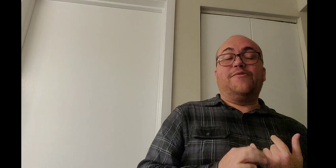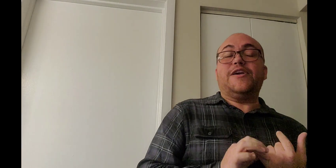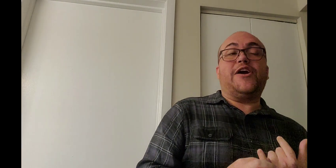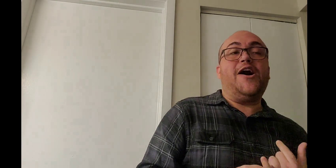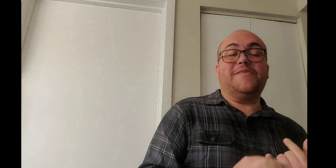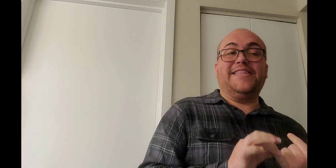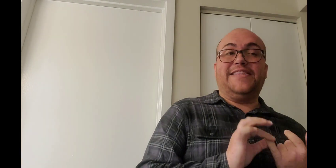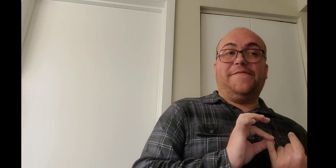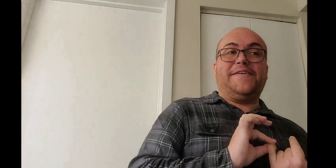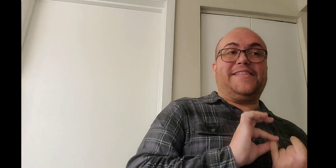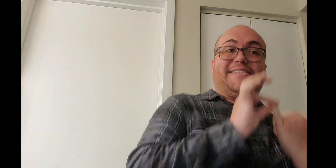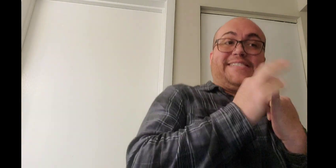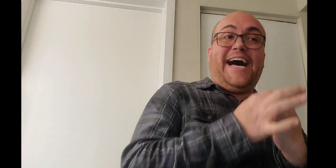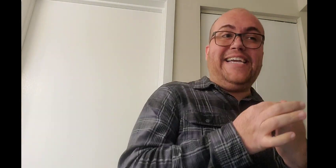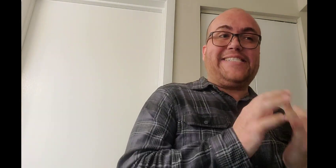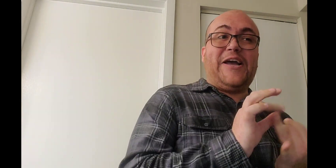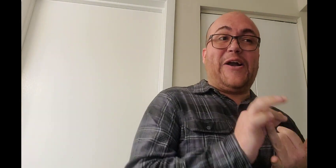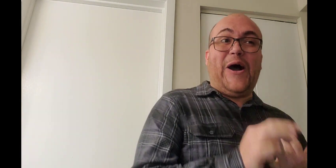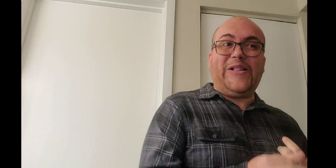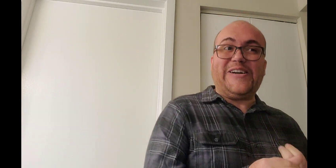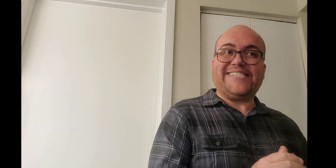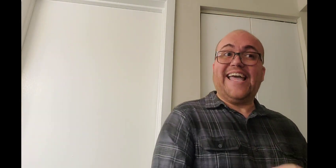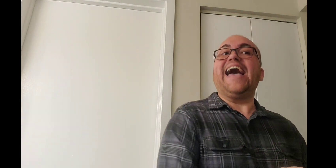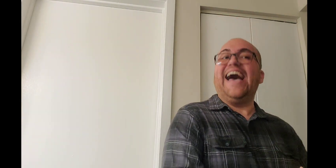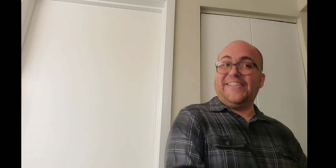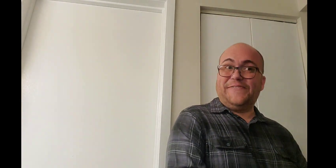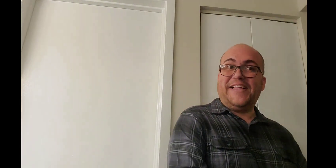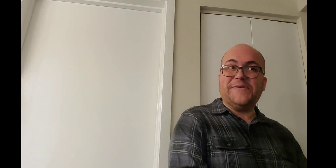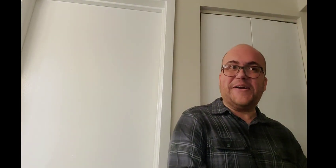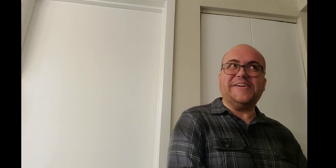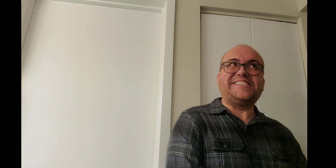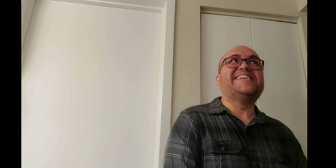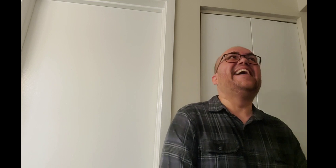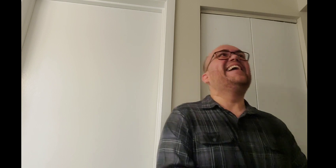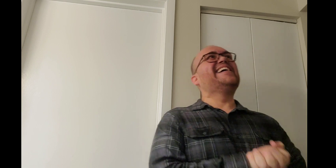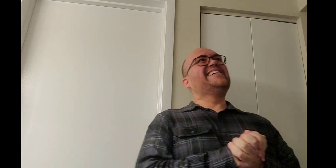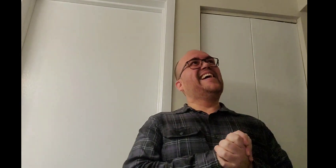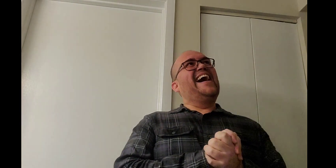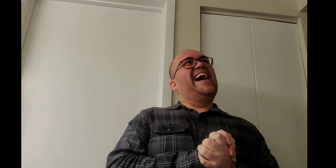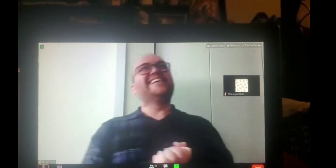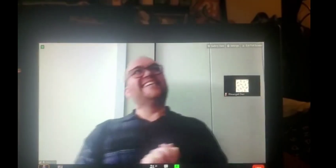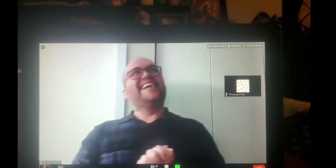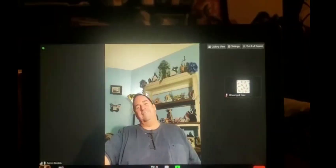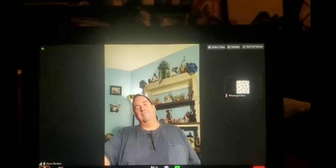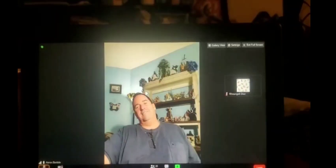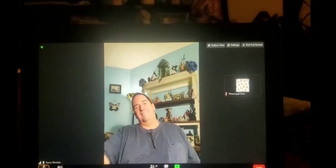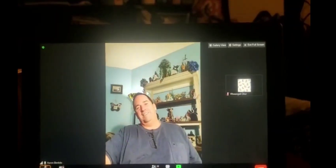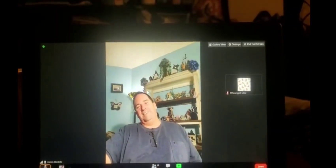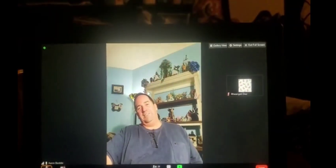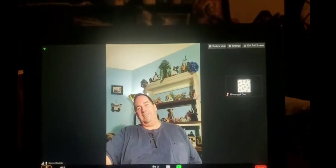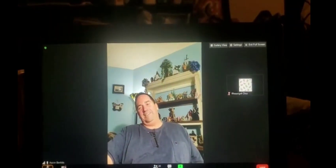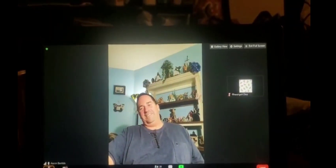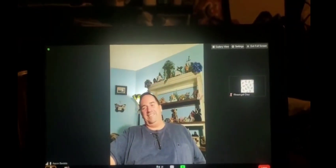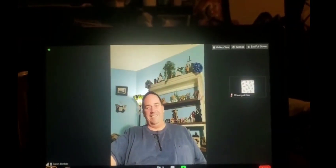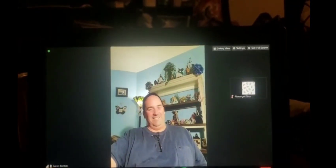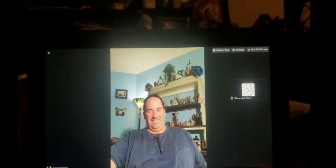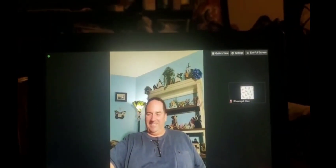we come in different size colors and flavors i just turned 41